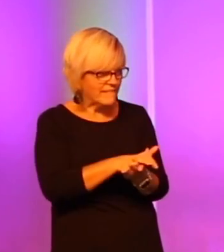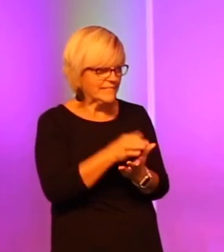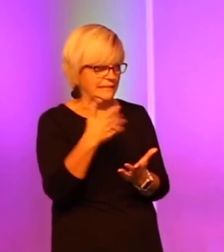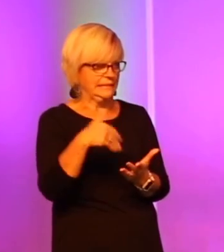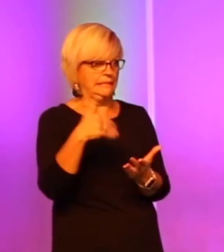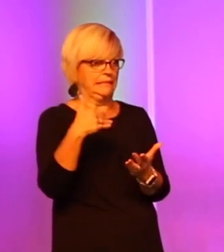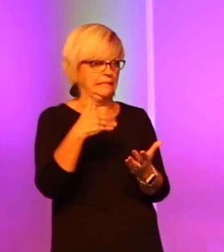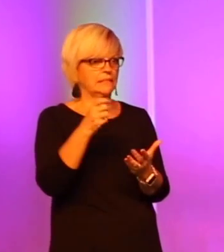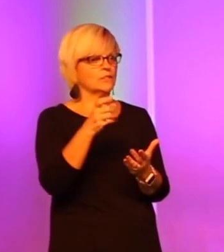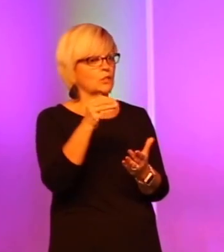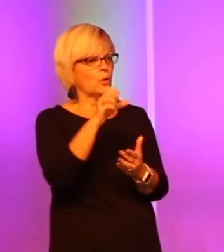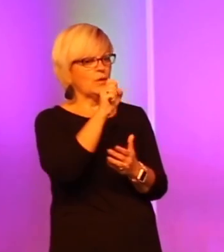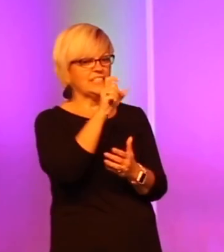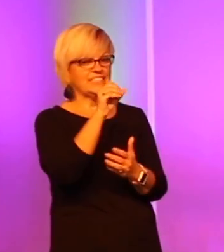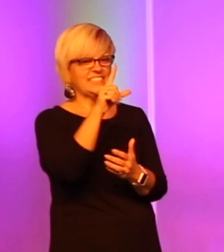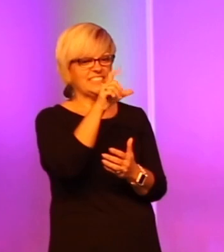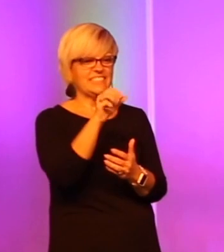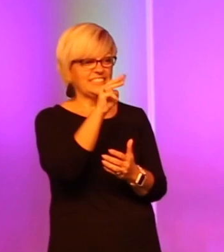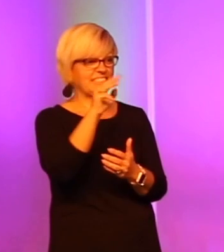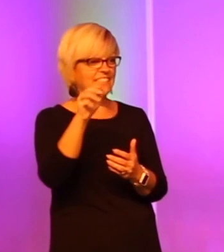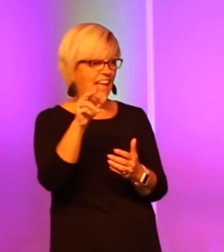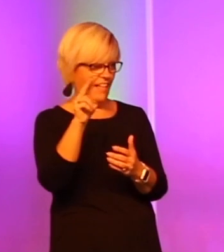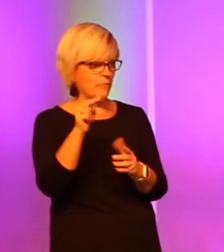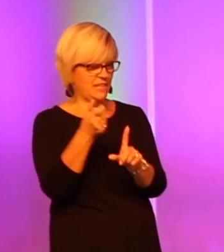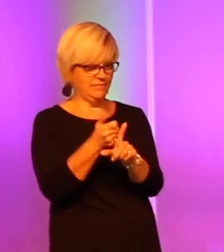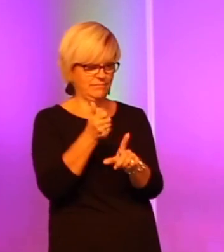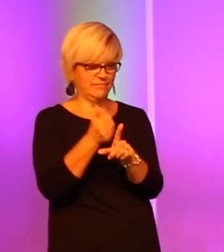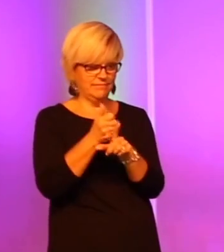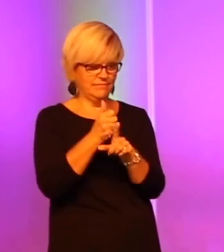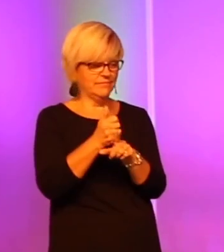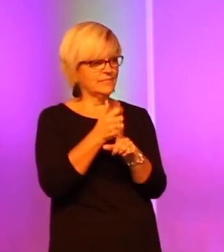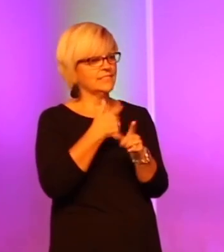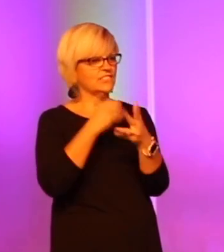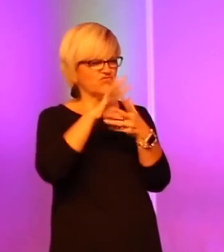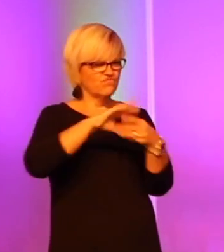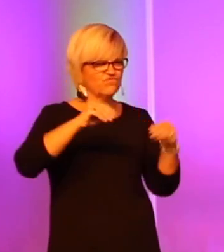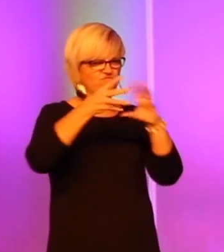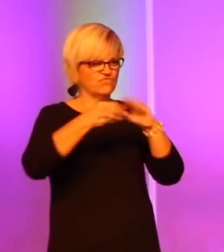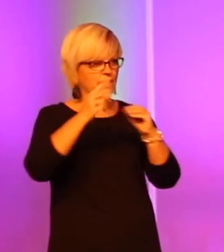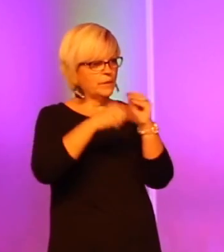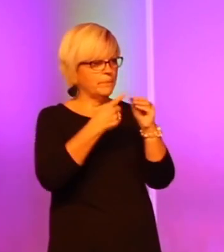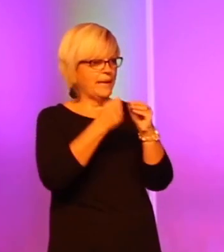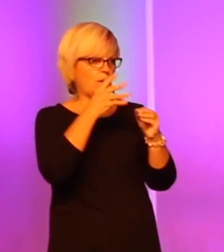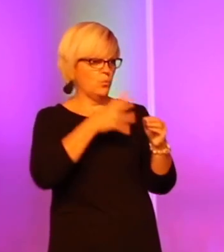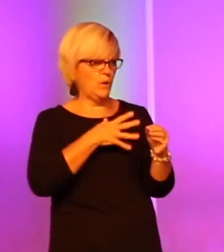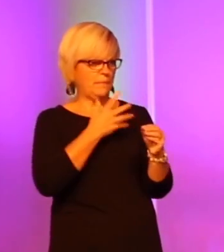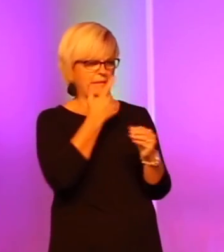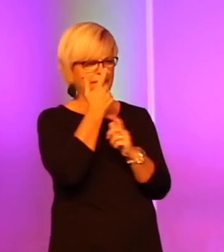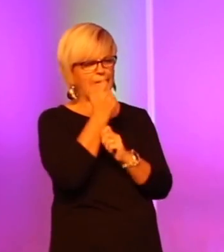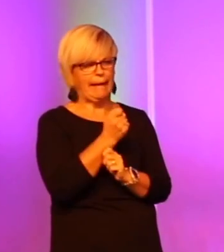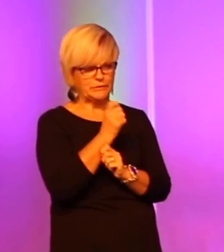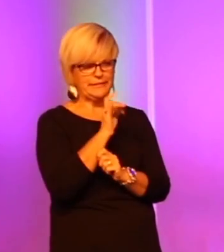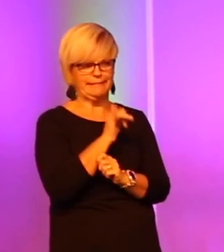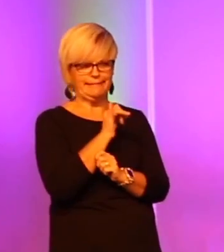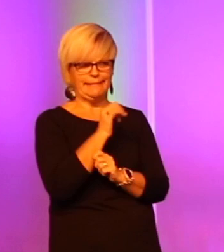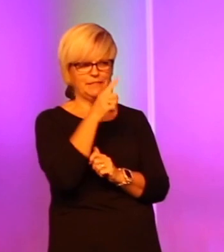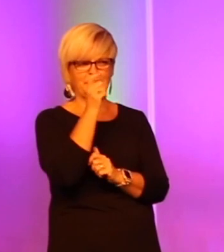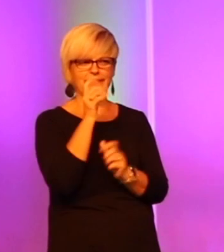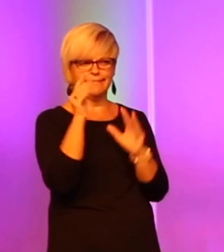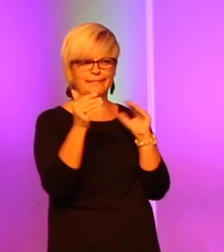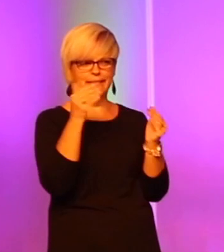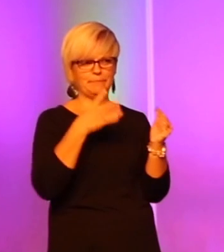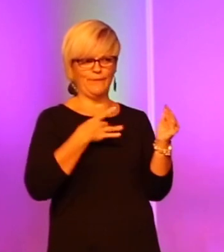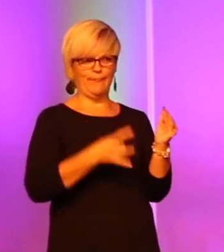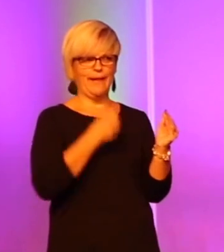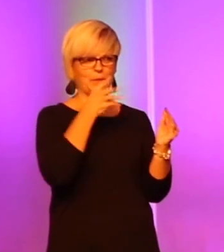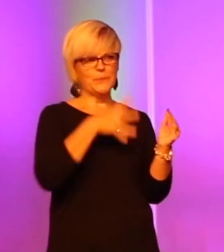use women as his allegory throughout Proverbs, and that's what he does. There's also this theme that we see in Proverbs 7 that we see